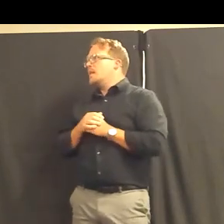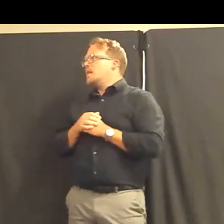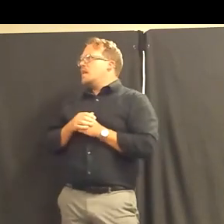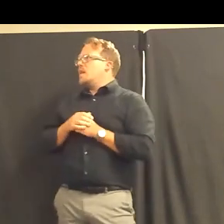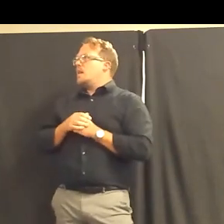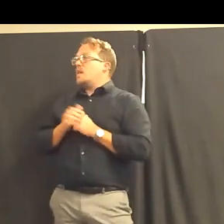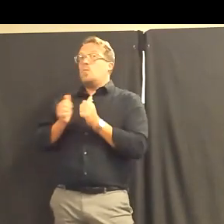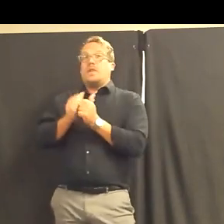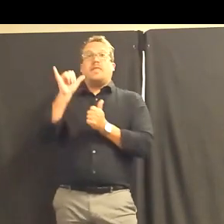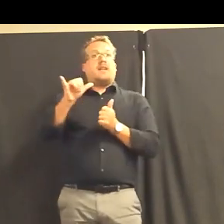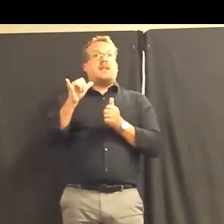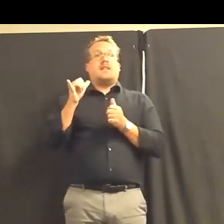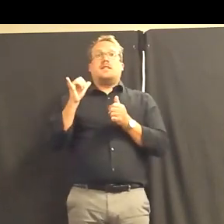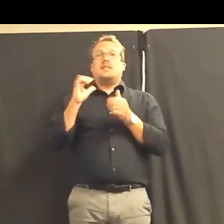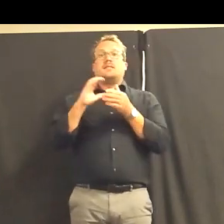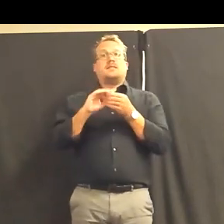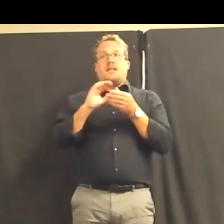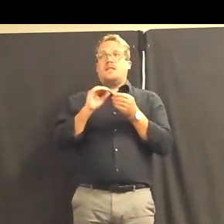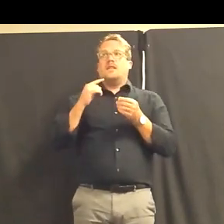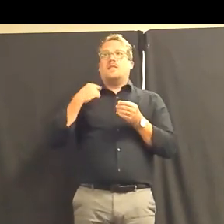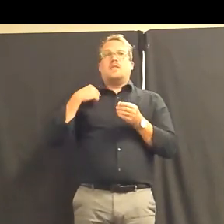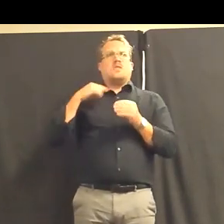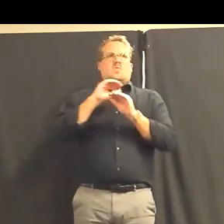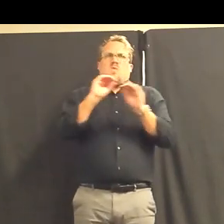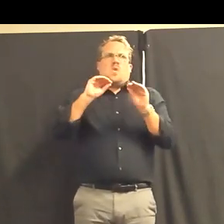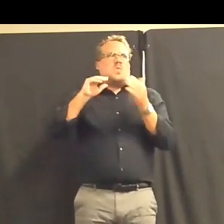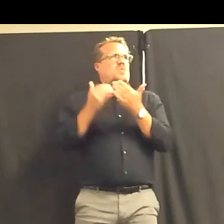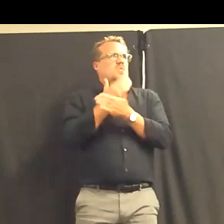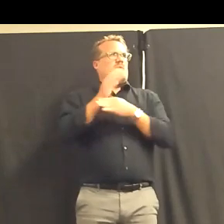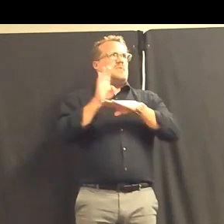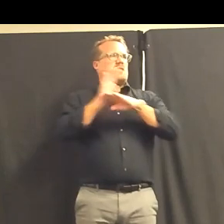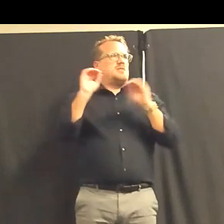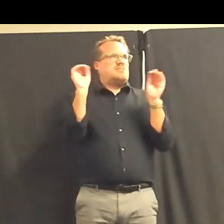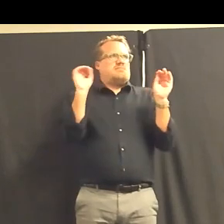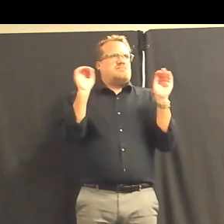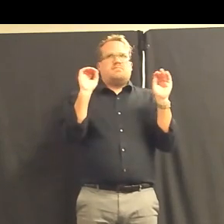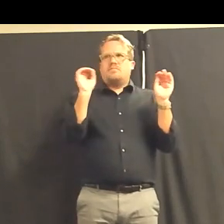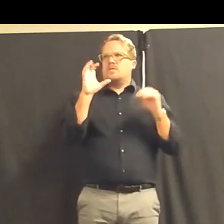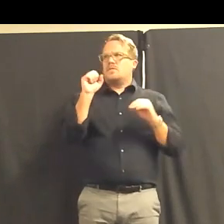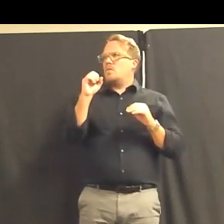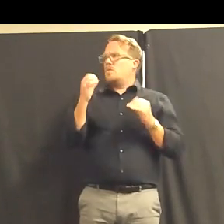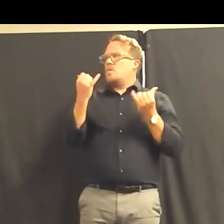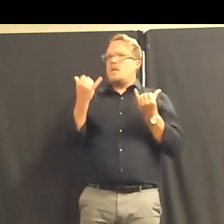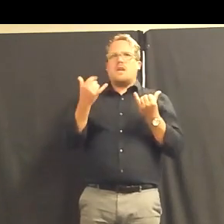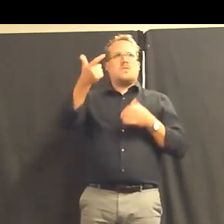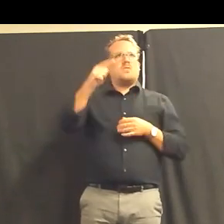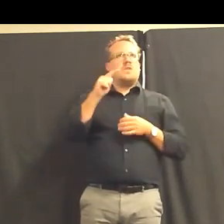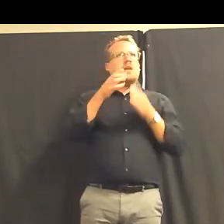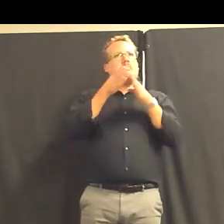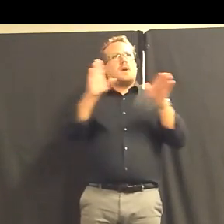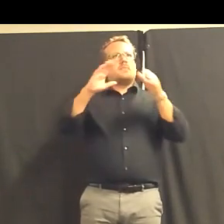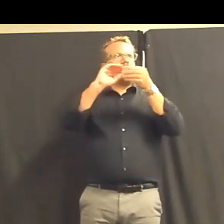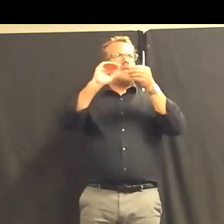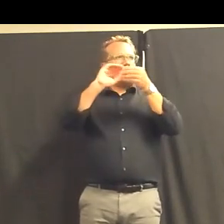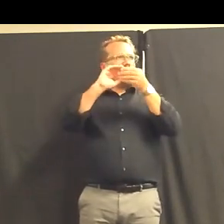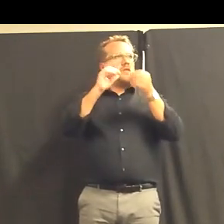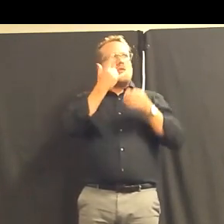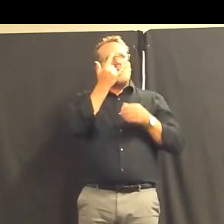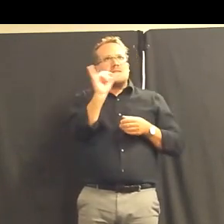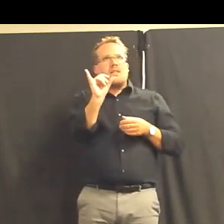that, we have no new business at this point. And so we are at public comments. It